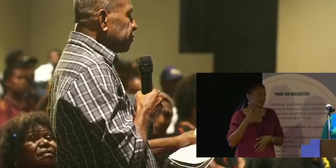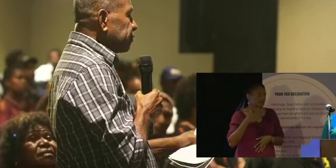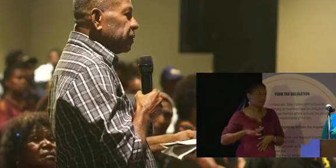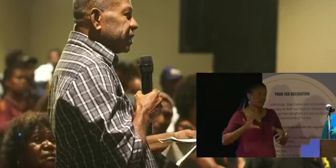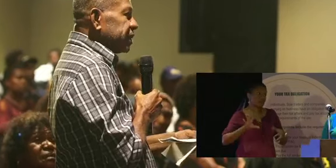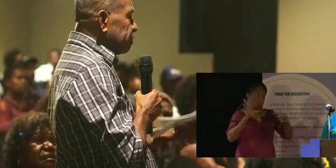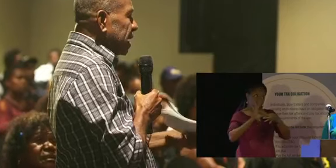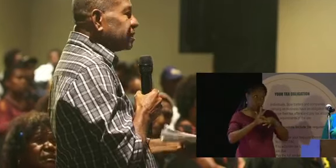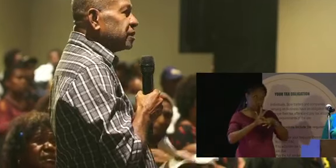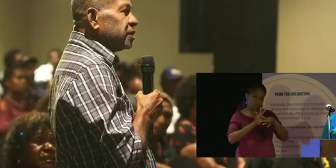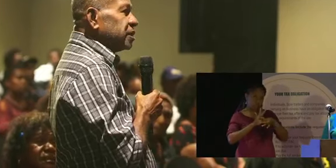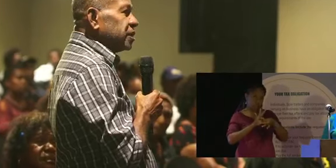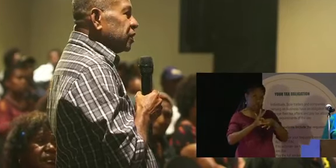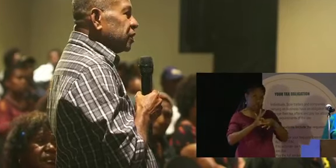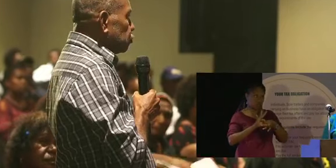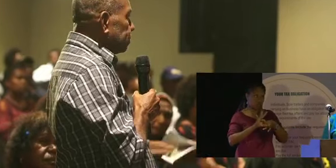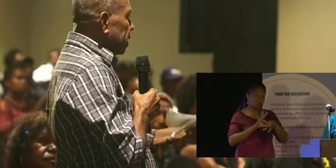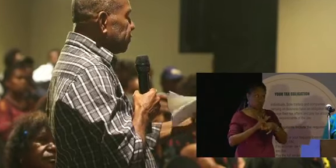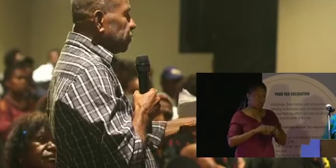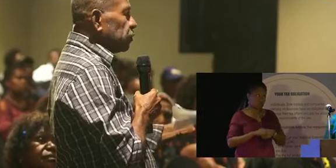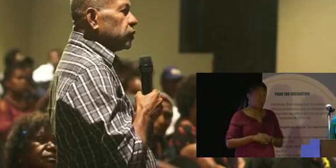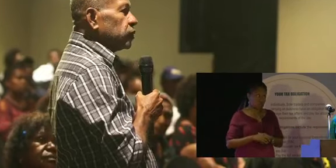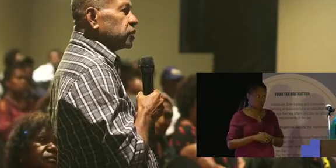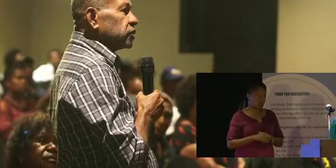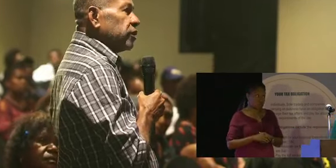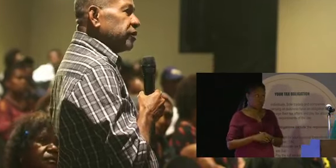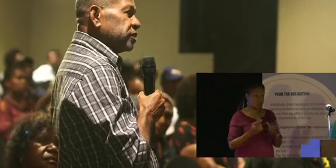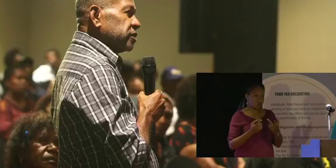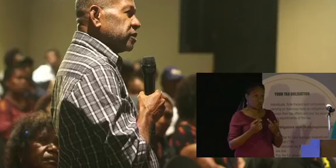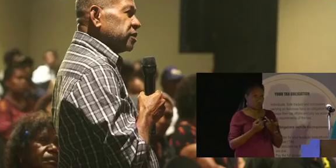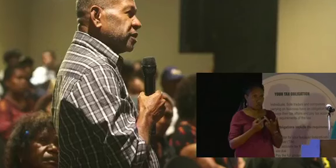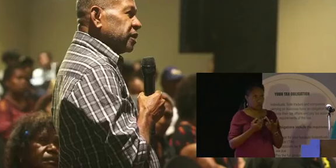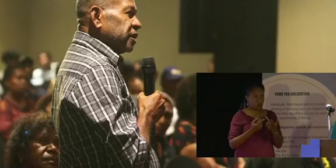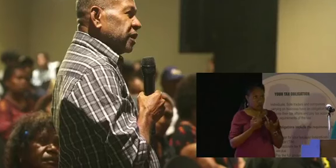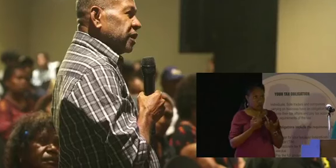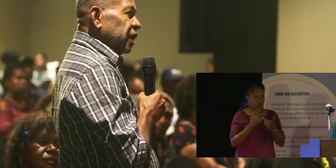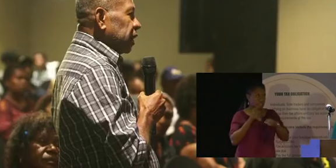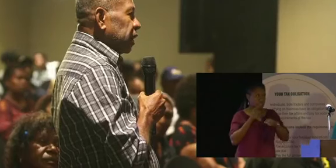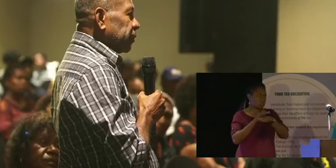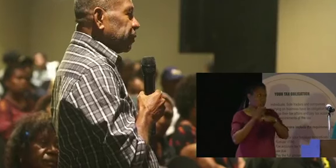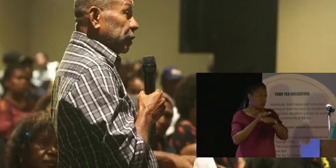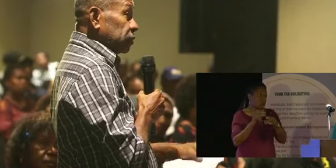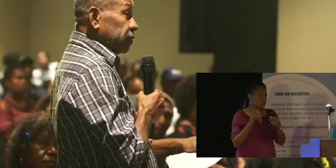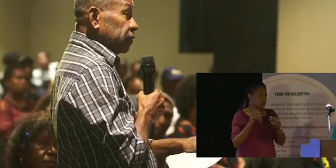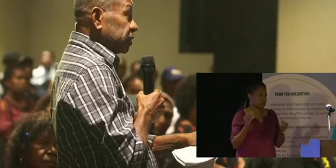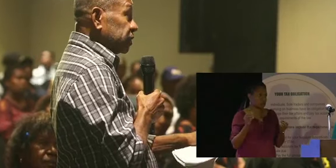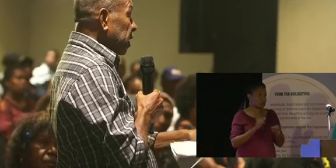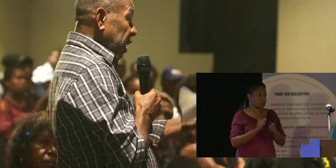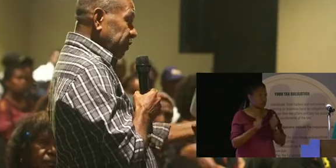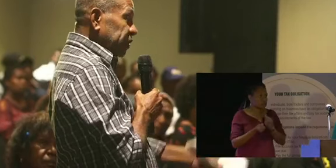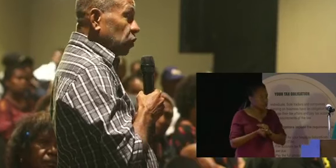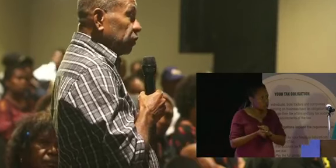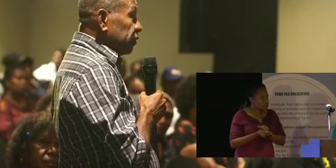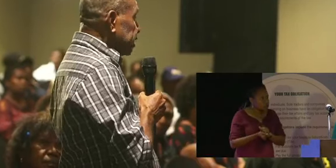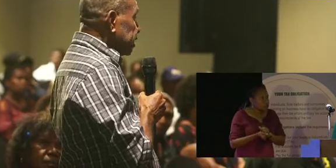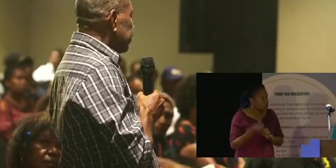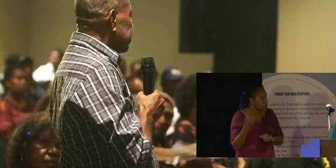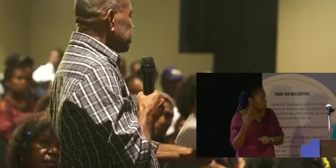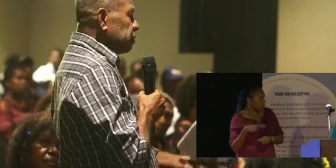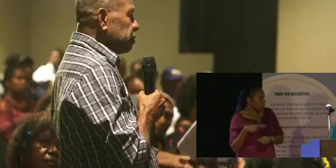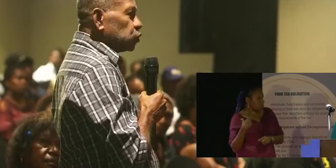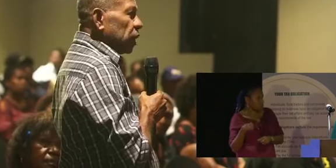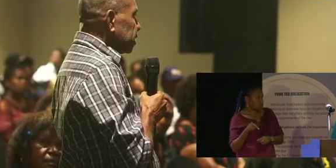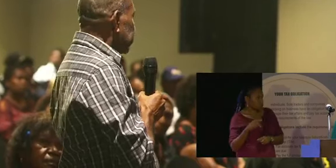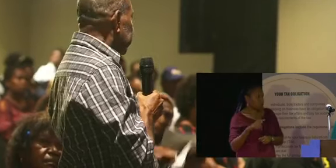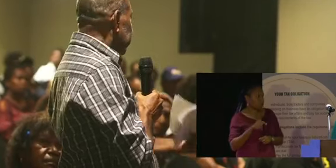category we have to remit every month to pay for salaries. Because of this, after the COVID, now we have